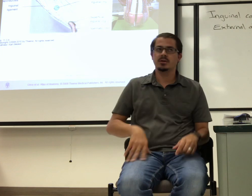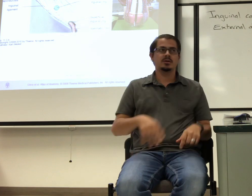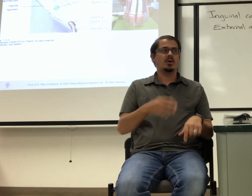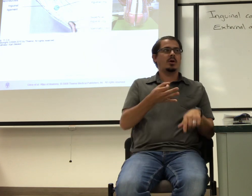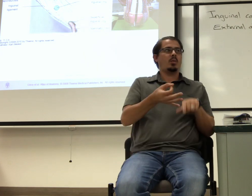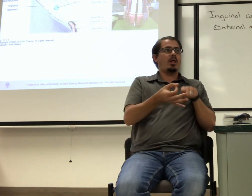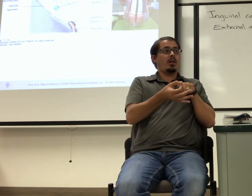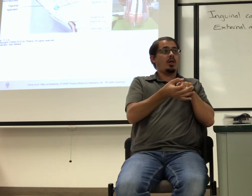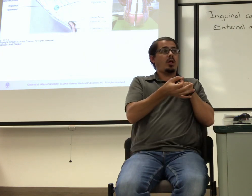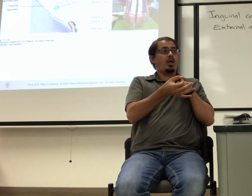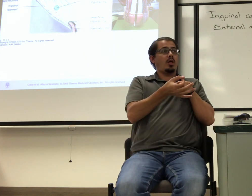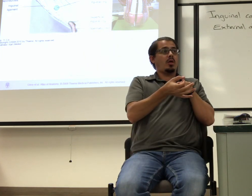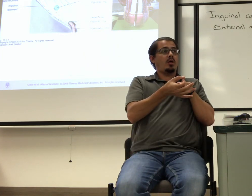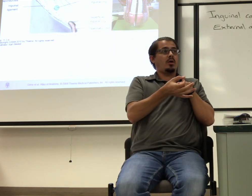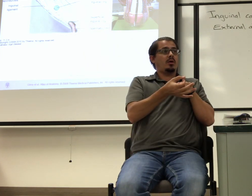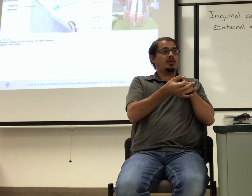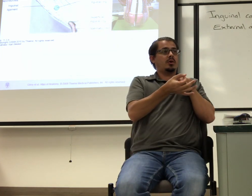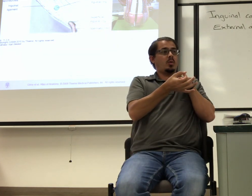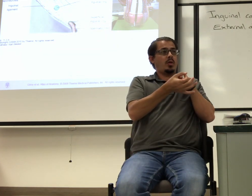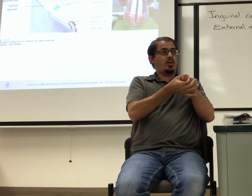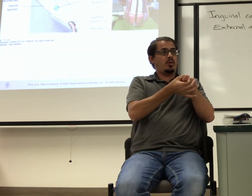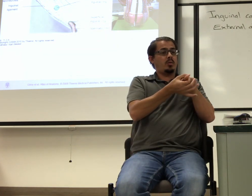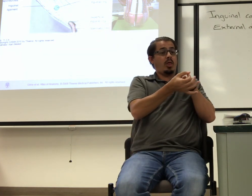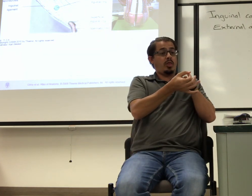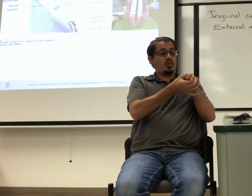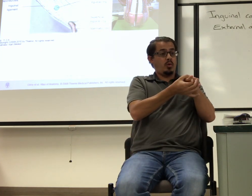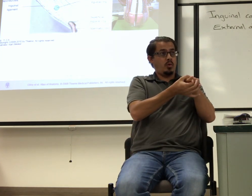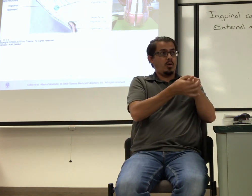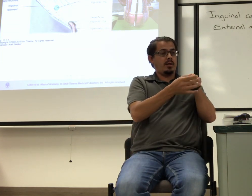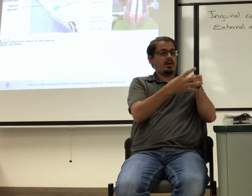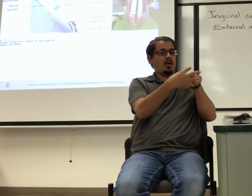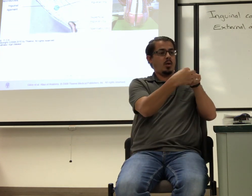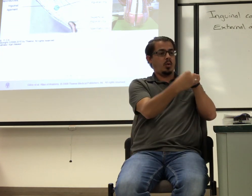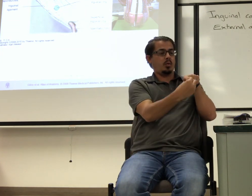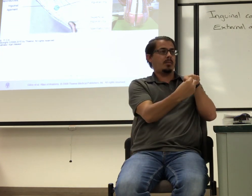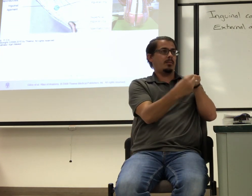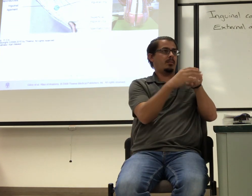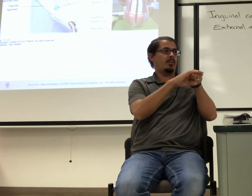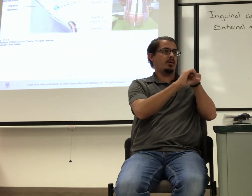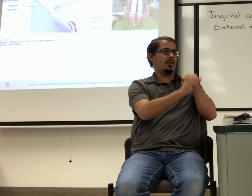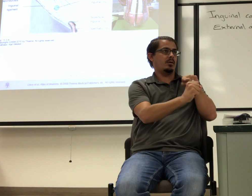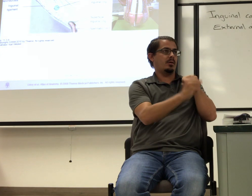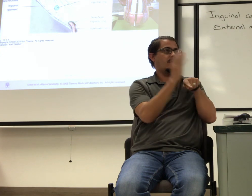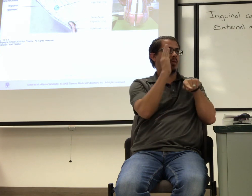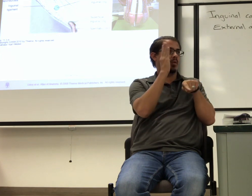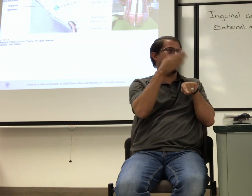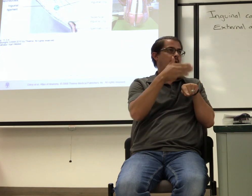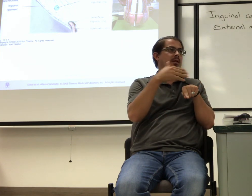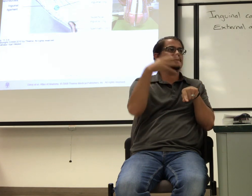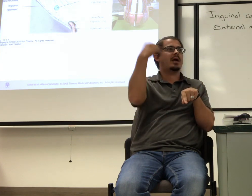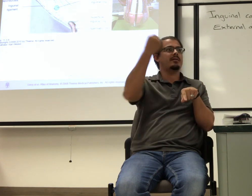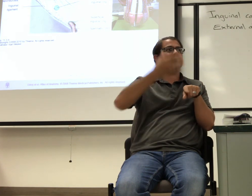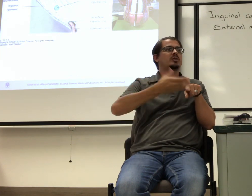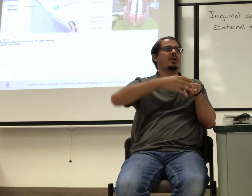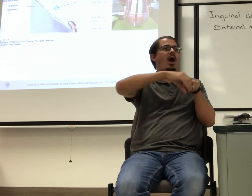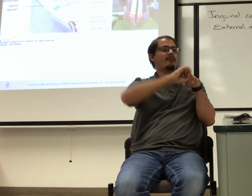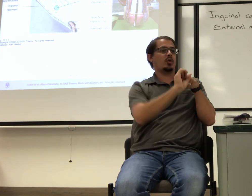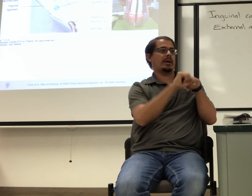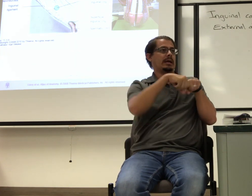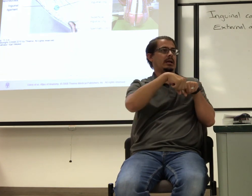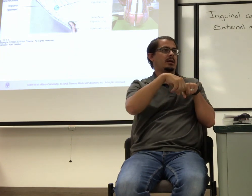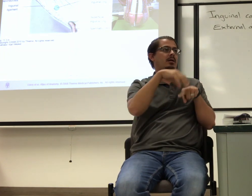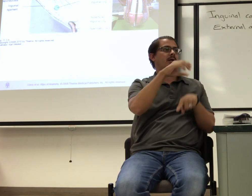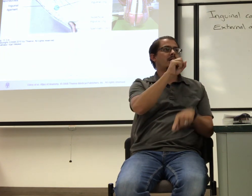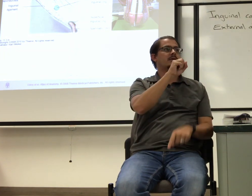spermatic fascia. Fascia is a covering. It's the outermost covering